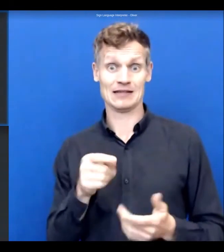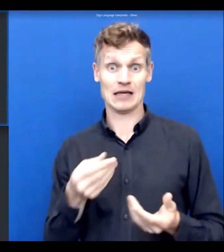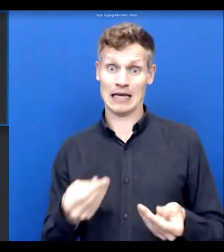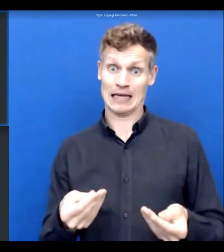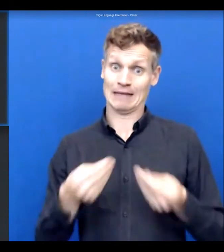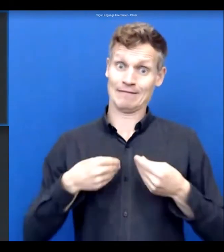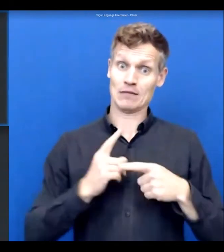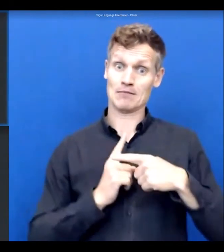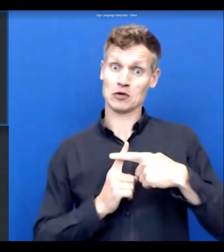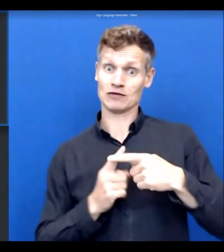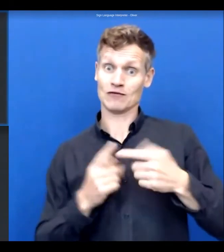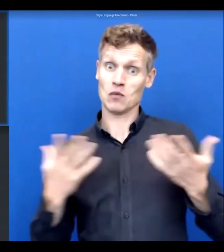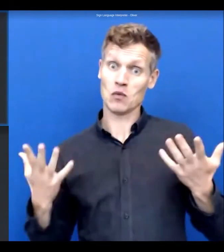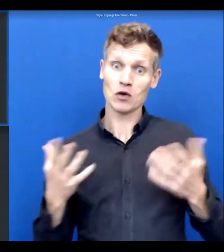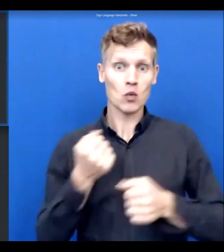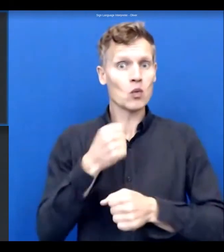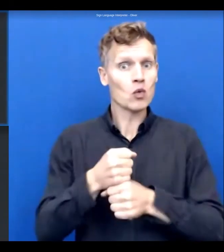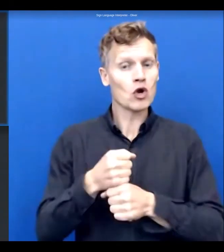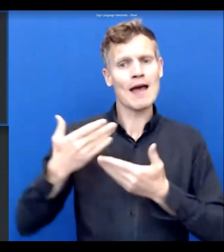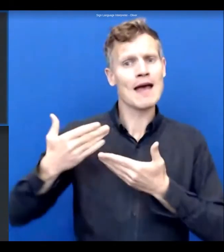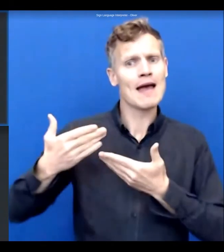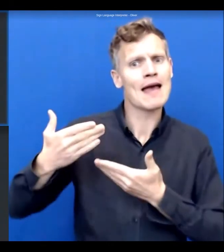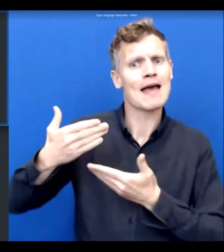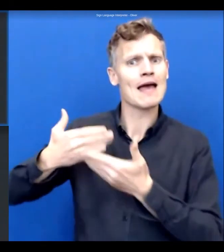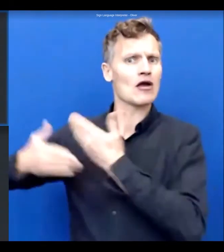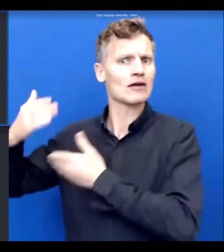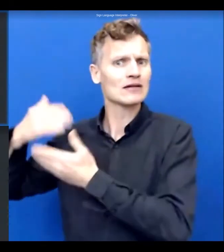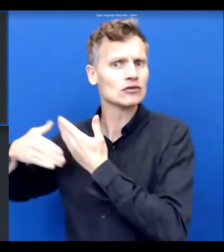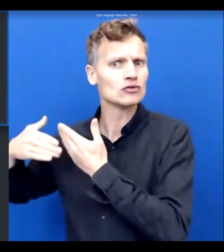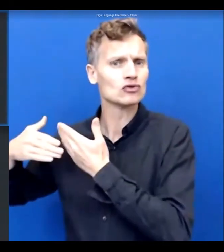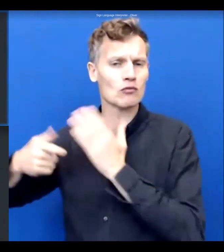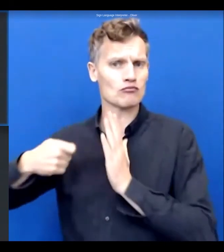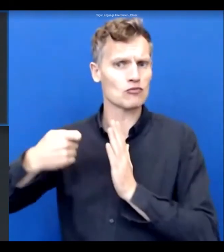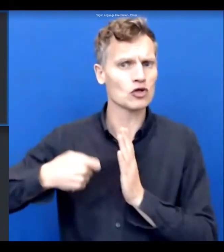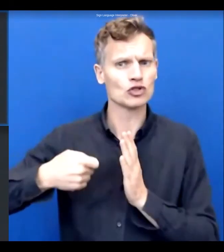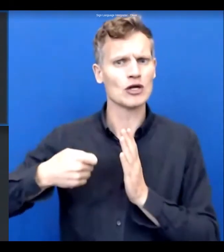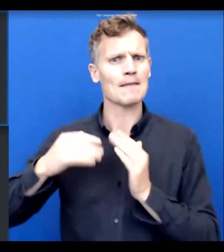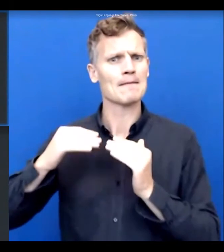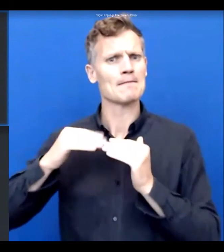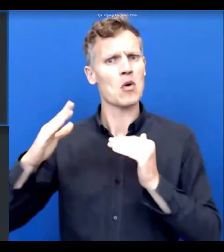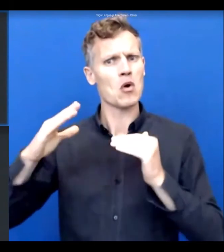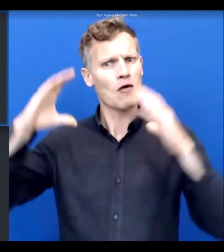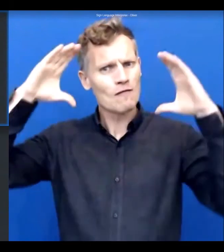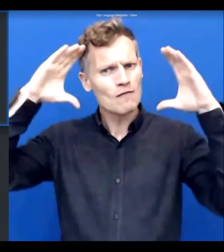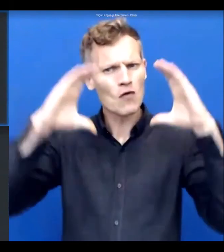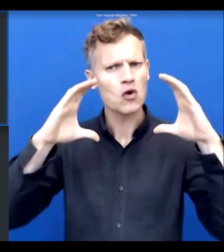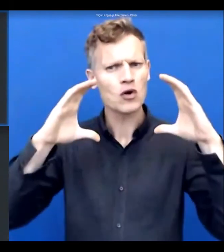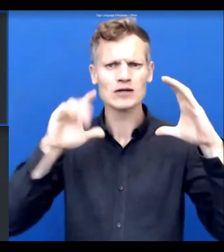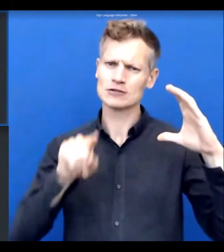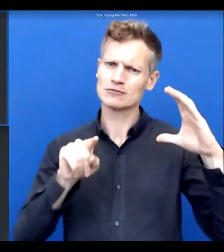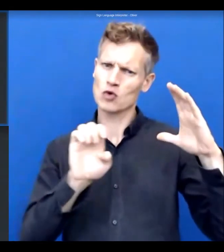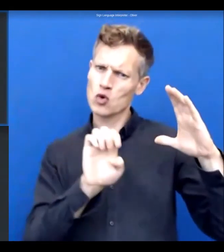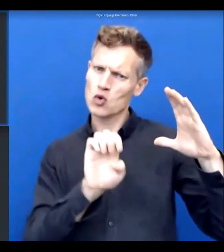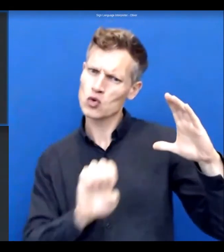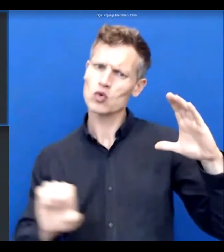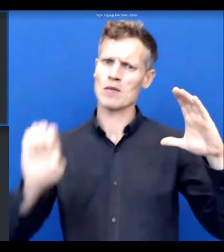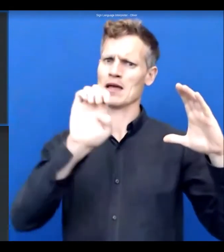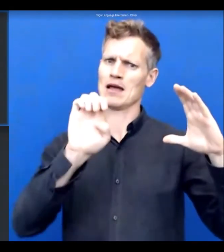on heritage-led regeneration processes with a European and interdisciplinary